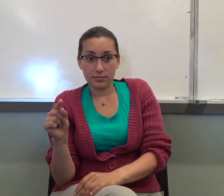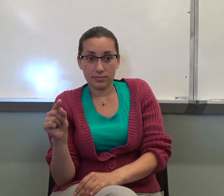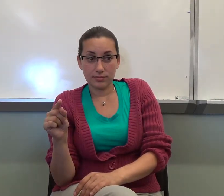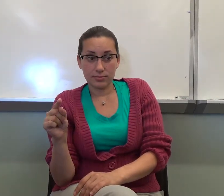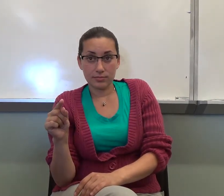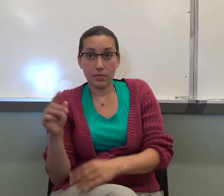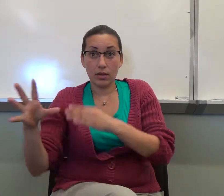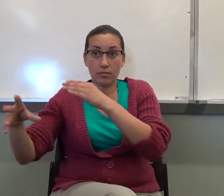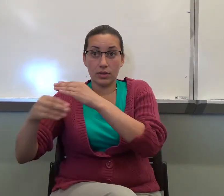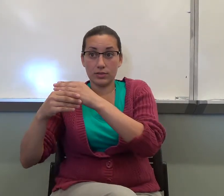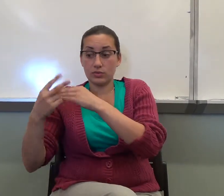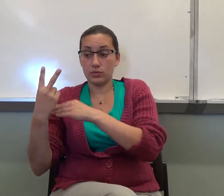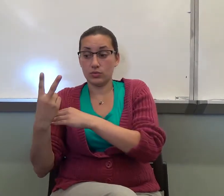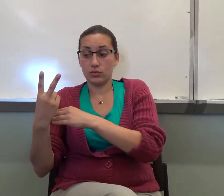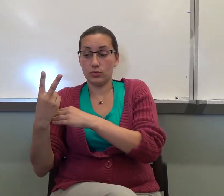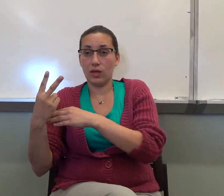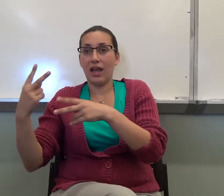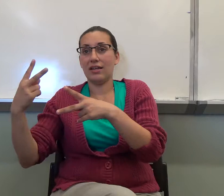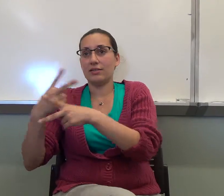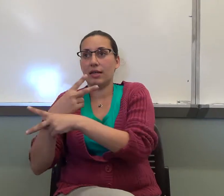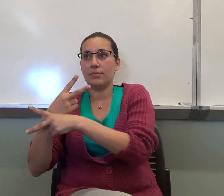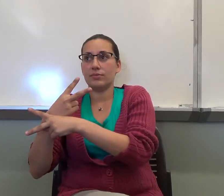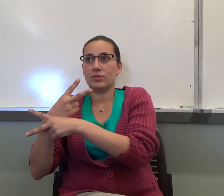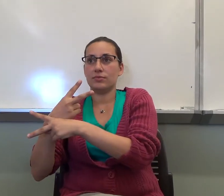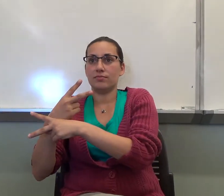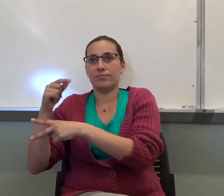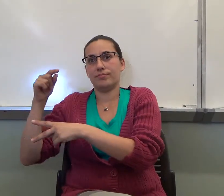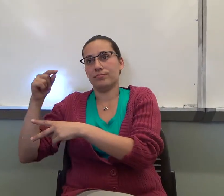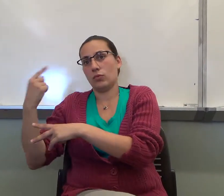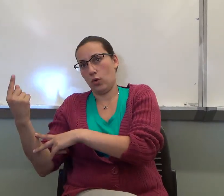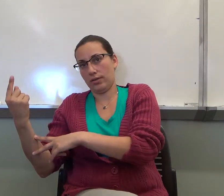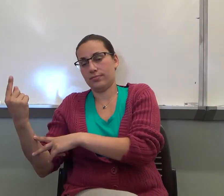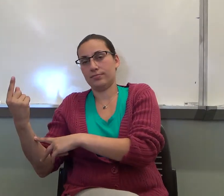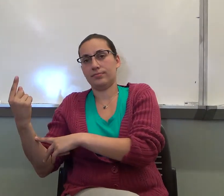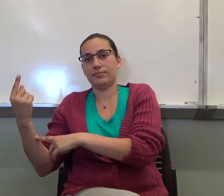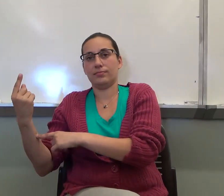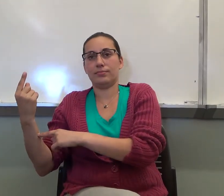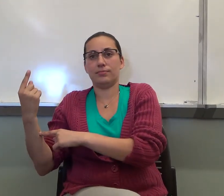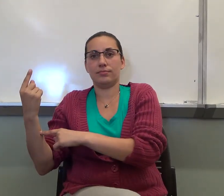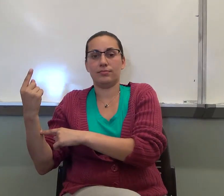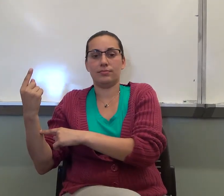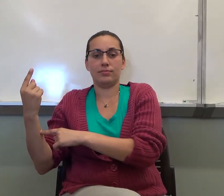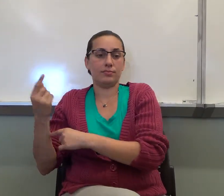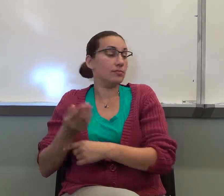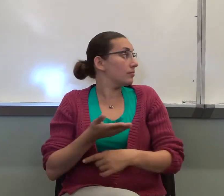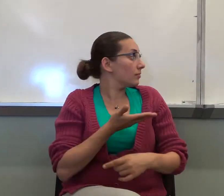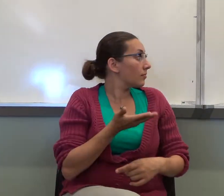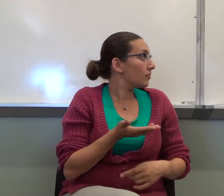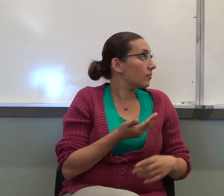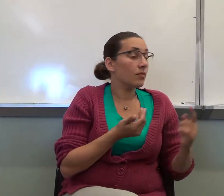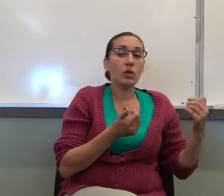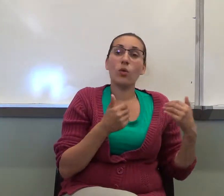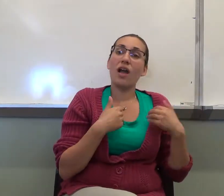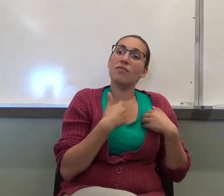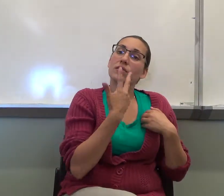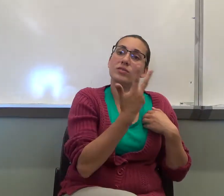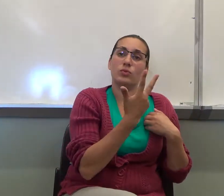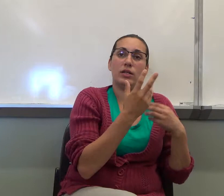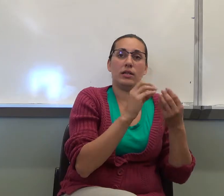plus 2 times that one, which is just 2 times 1. Now here, you've got 3 things multiplied, and